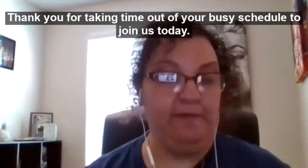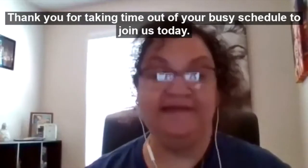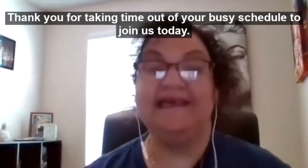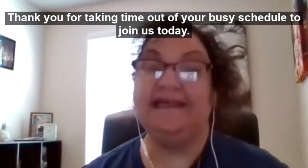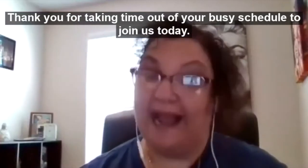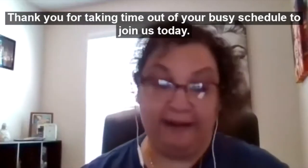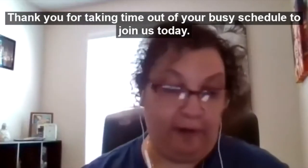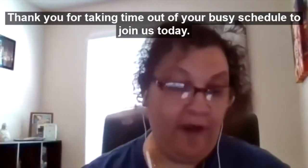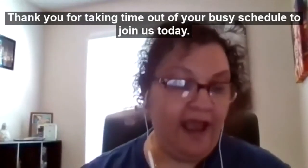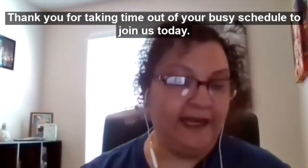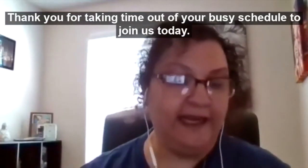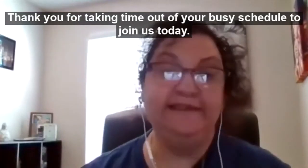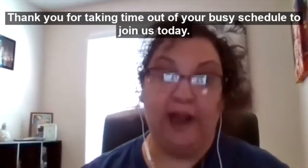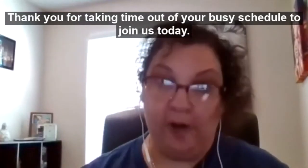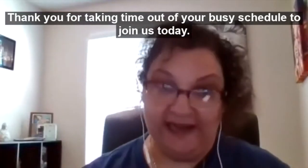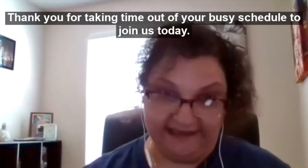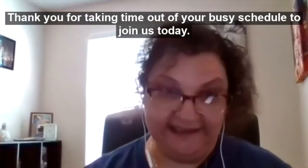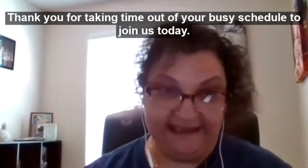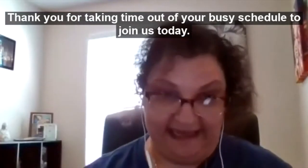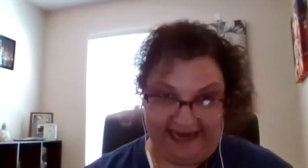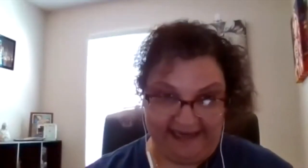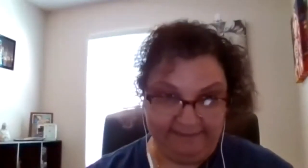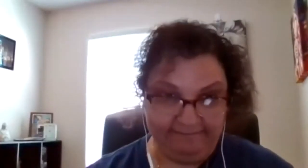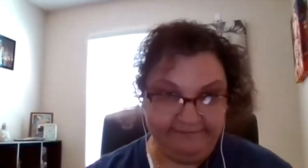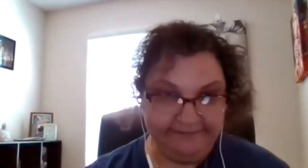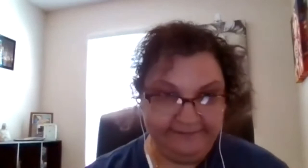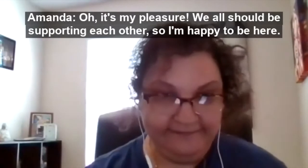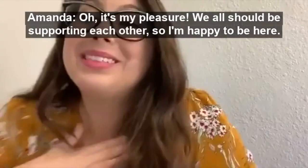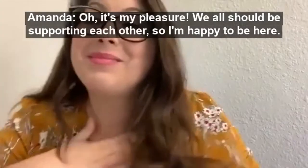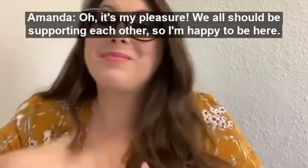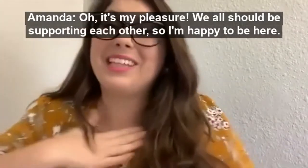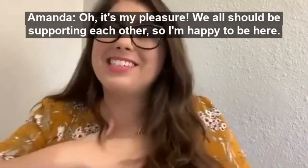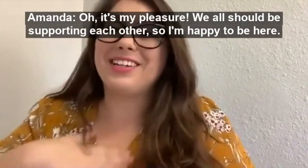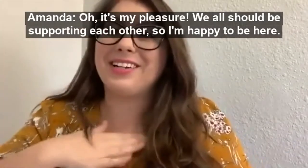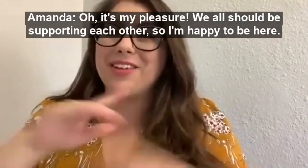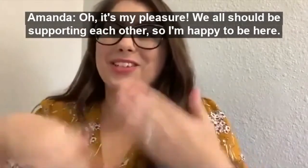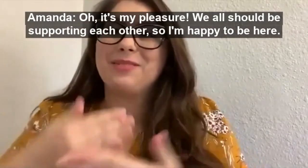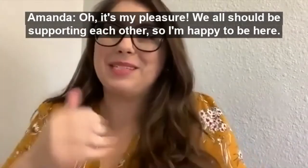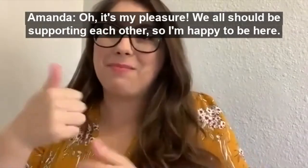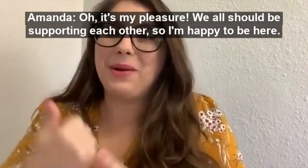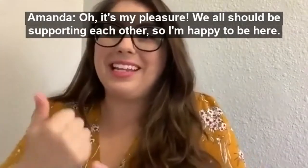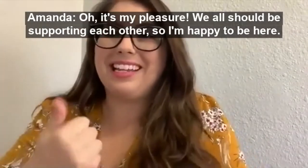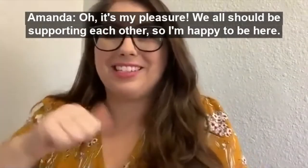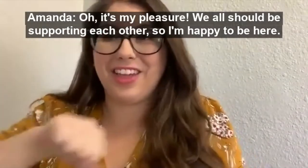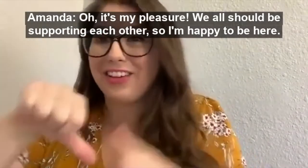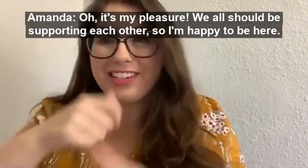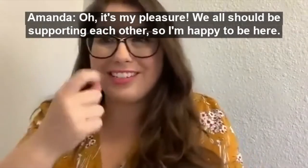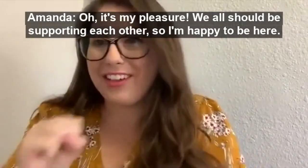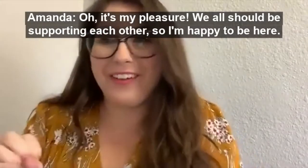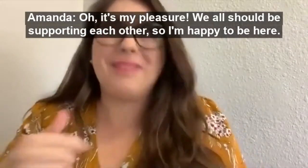busy schedule to join us today. Oh, it's my pleasure. We all should be supporting each other, so I'm